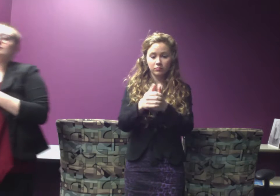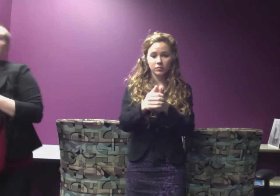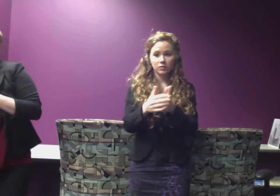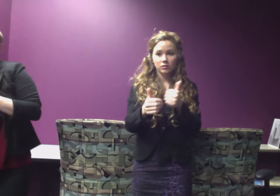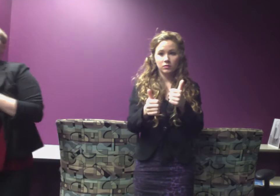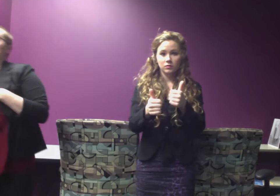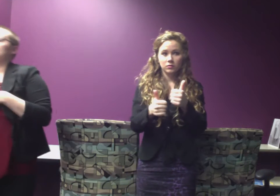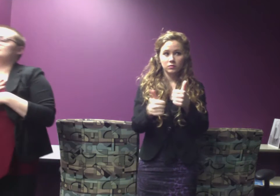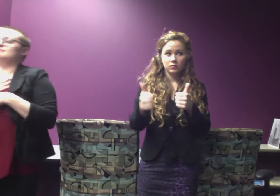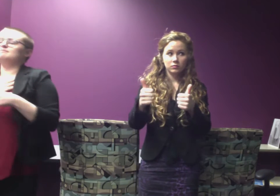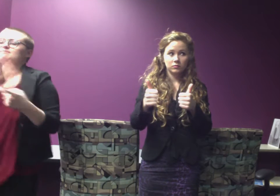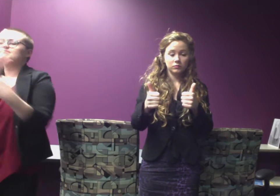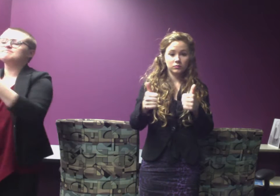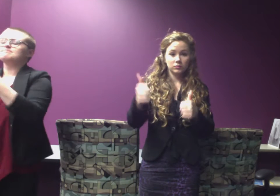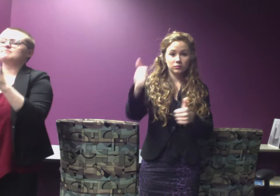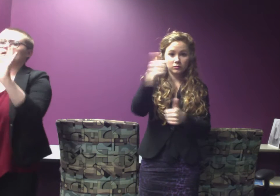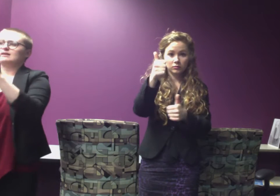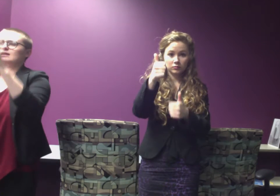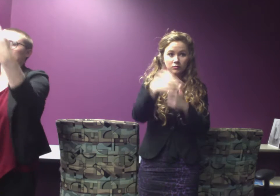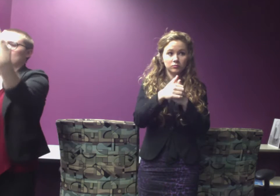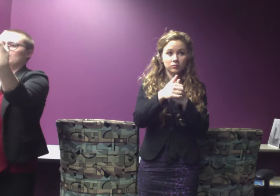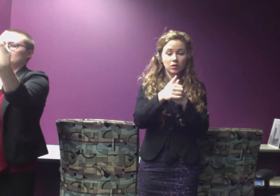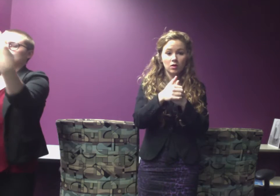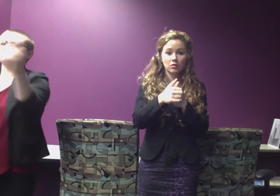put -1 and 2.